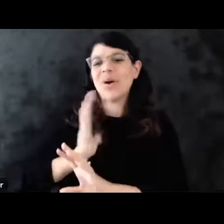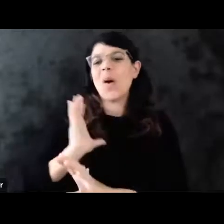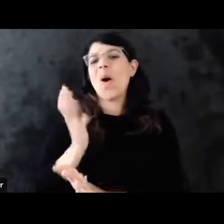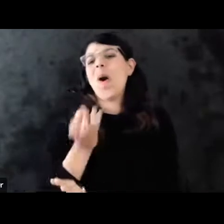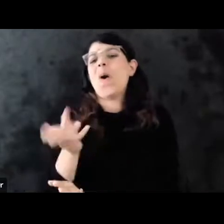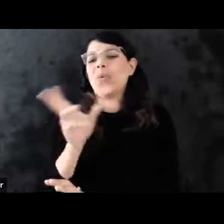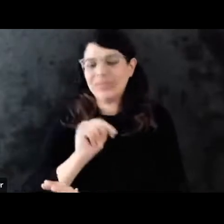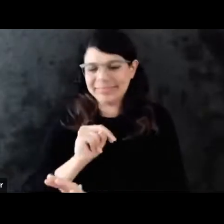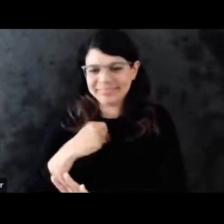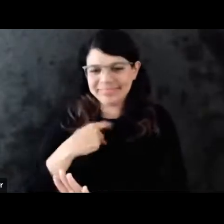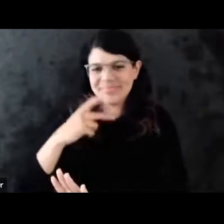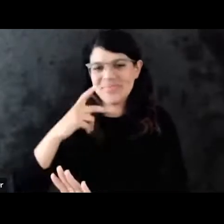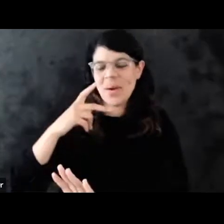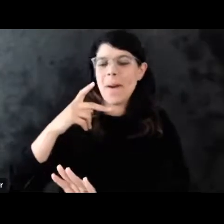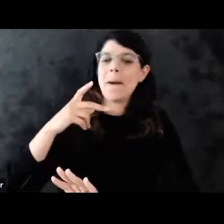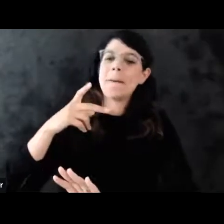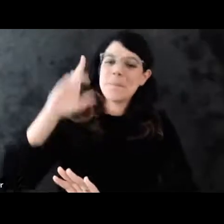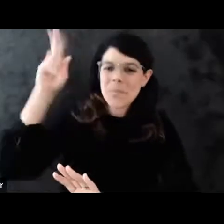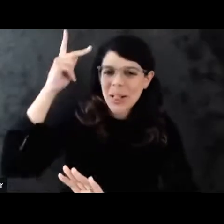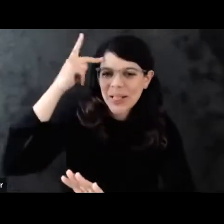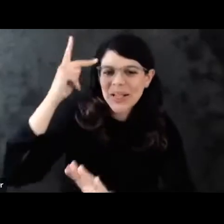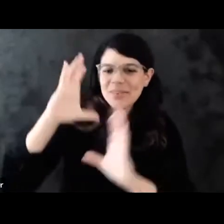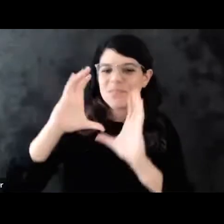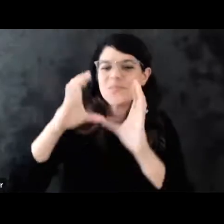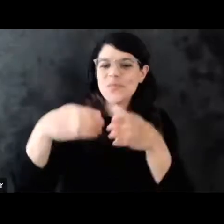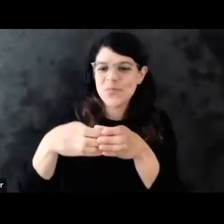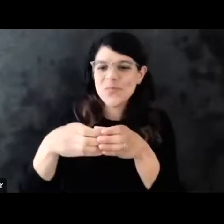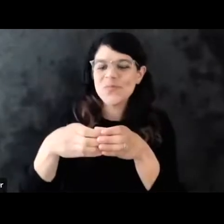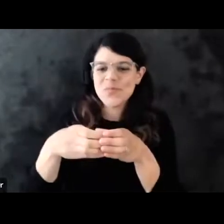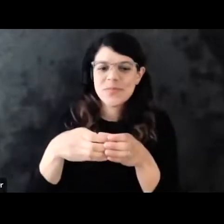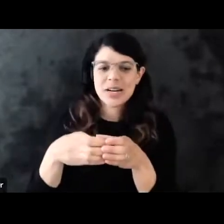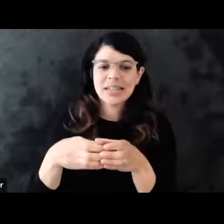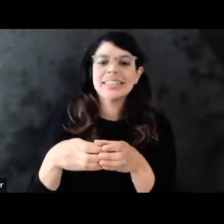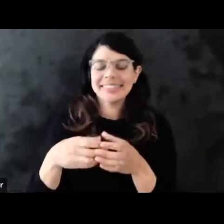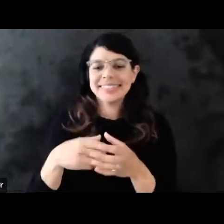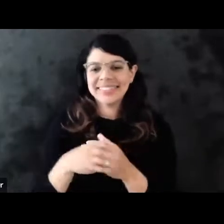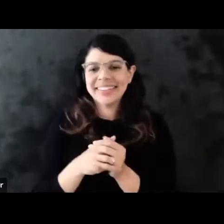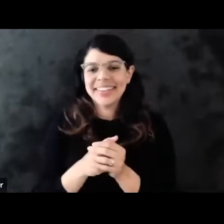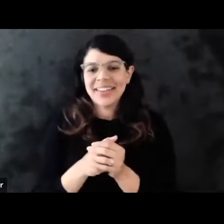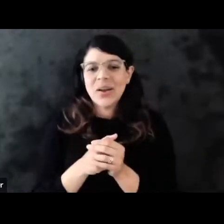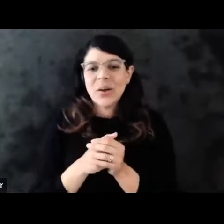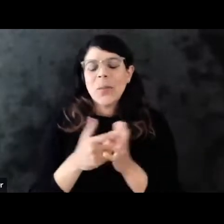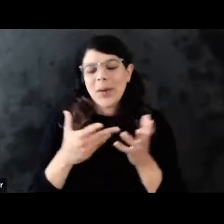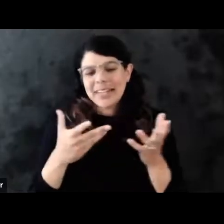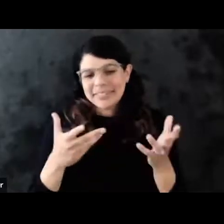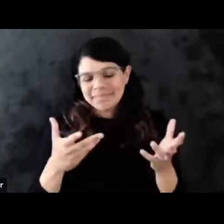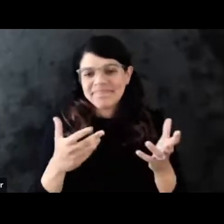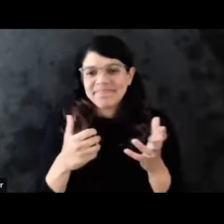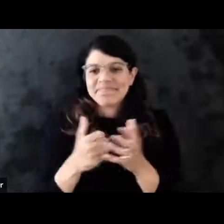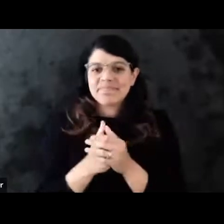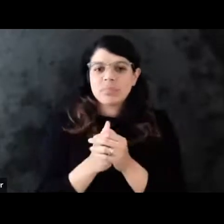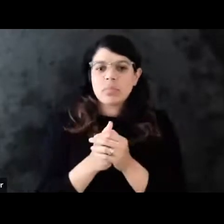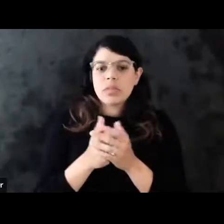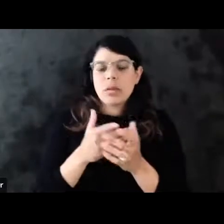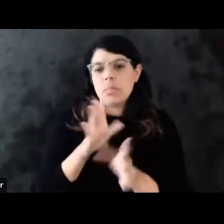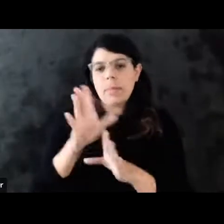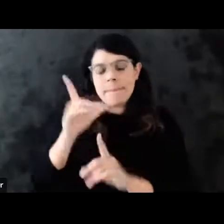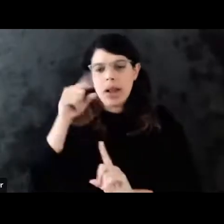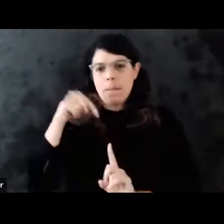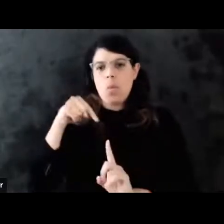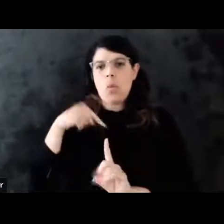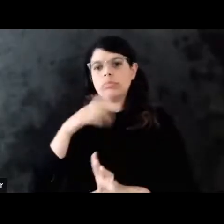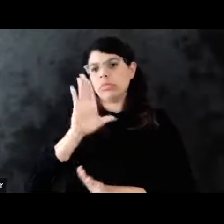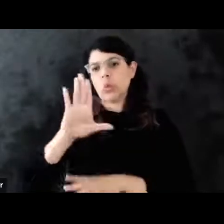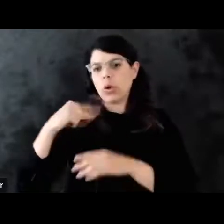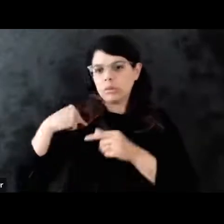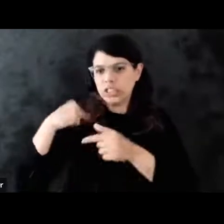the Republicans and Democrats. And so getting back to the point today, what you're facing today in your generation is, we